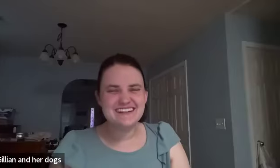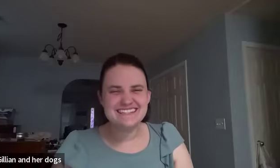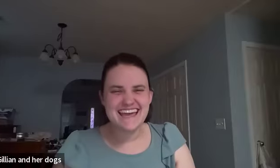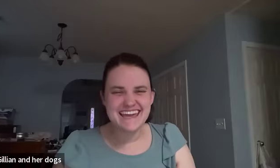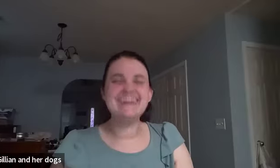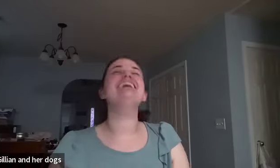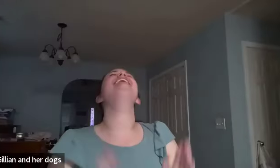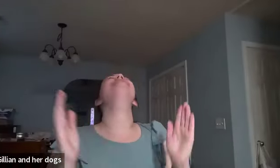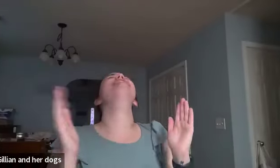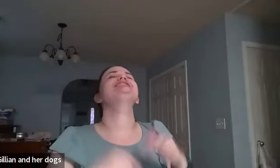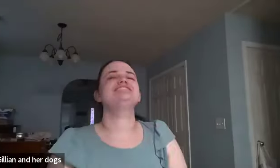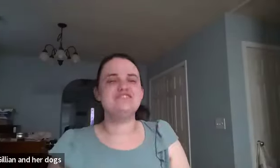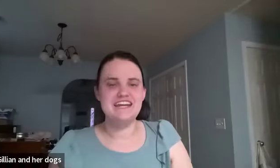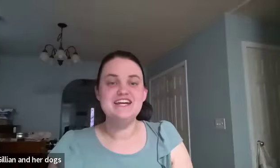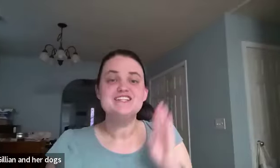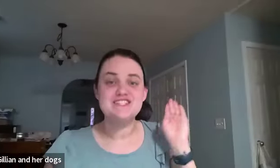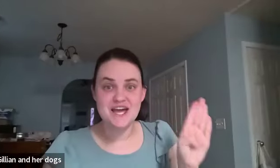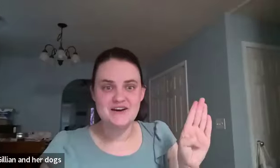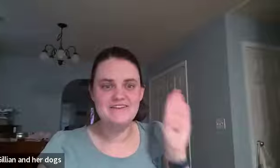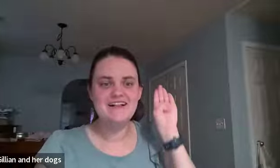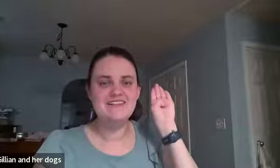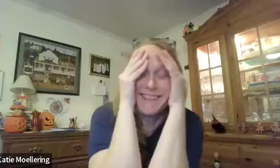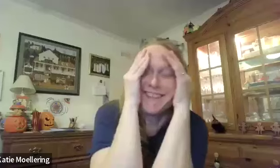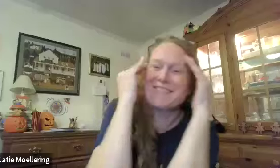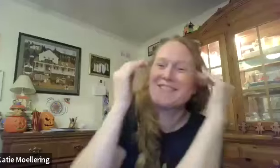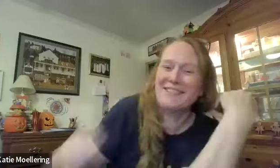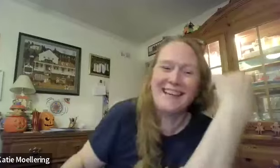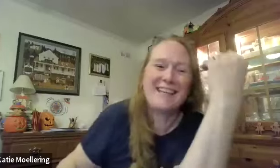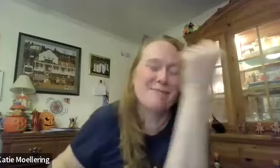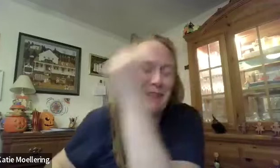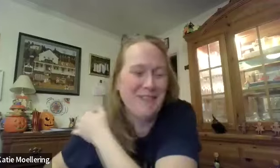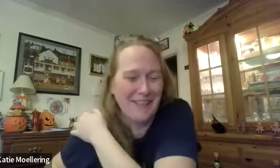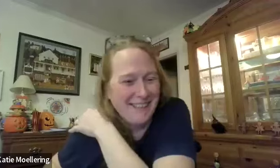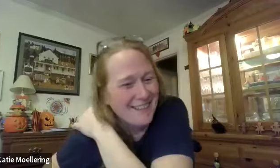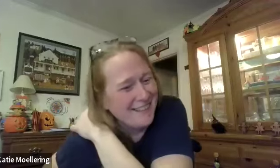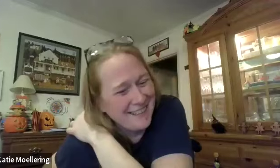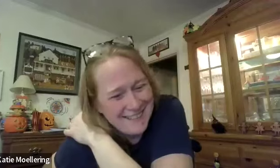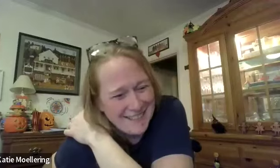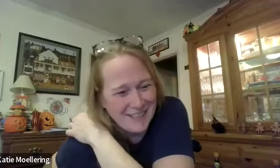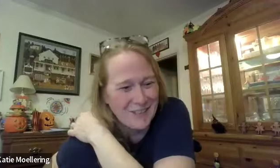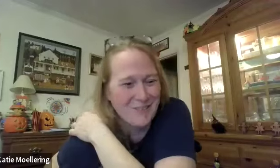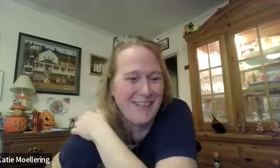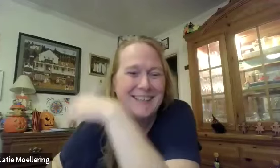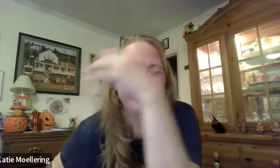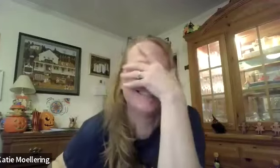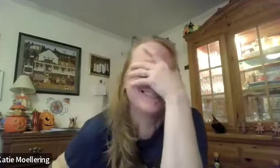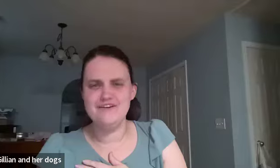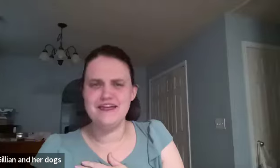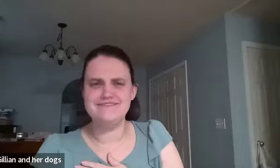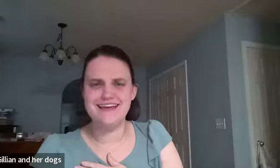about to say it. Oh my gosh, that's so funny. So Oh my gosh. I can't believe that. It didn't occur to me. I love that.